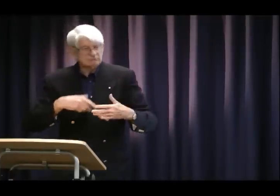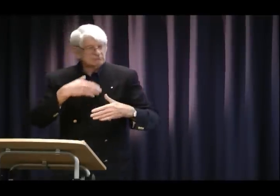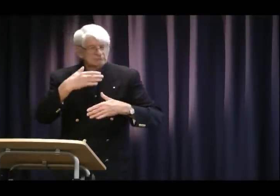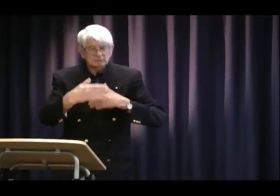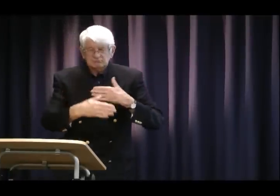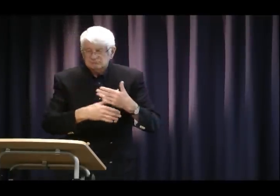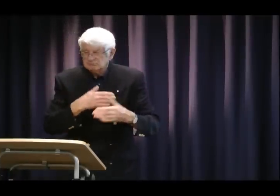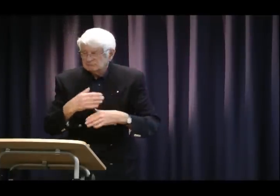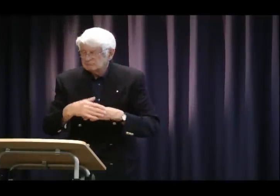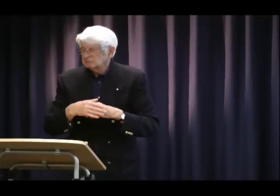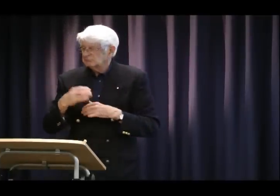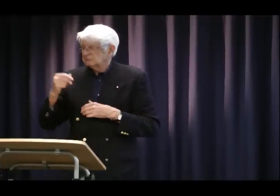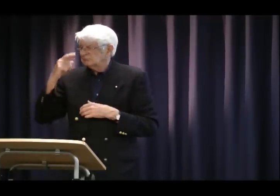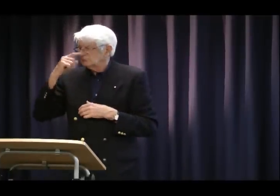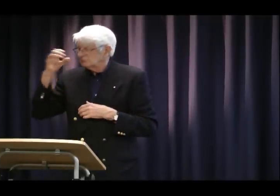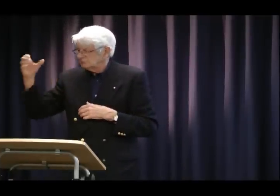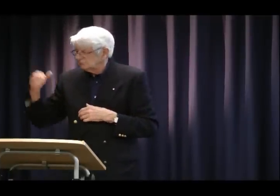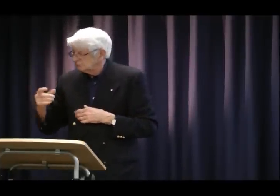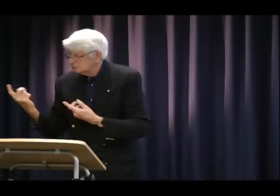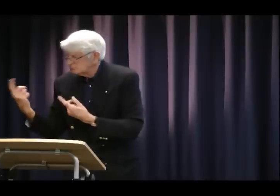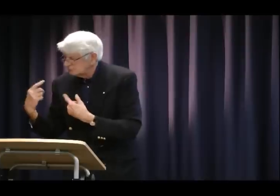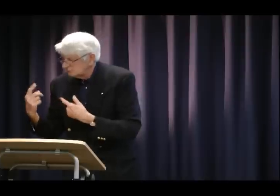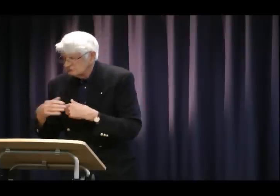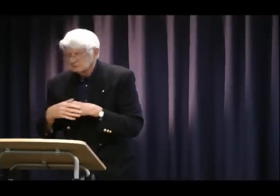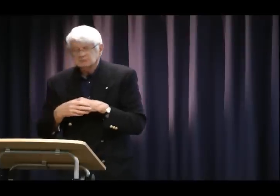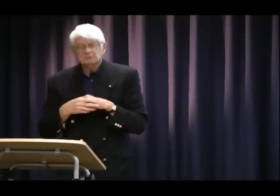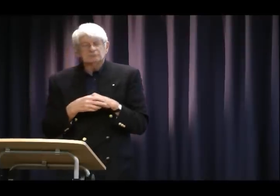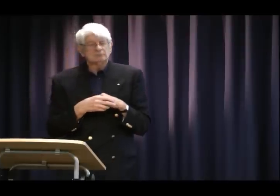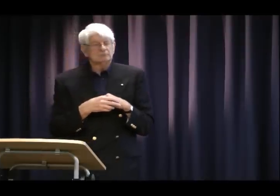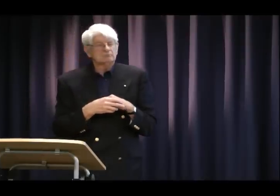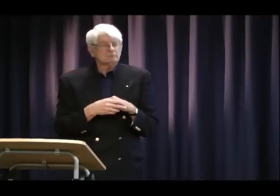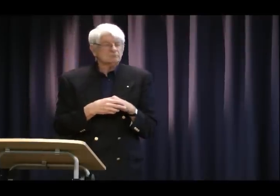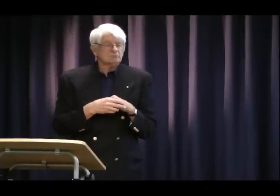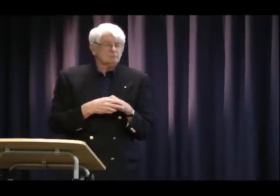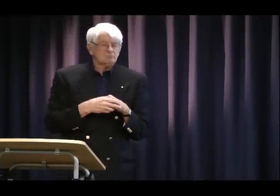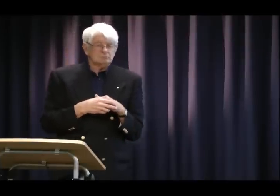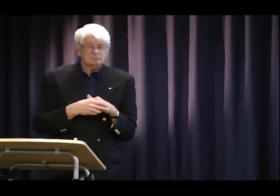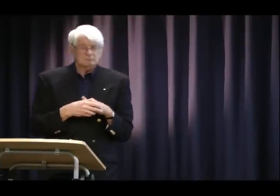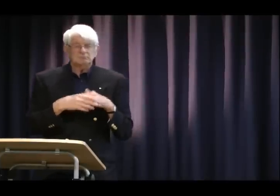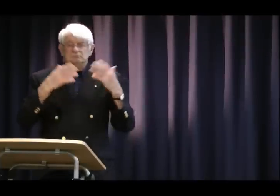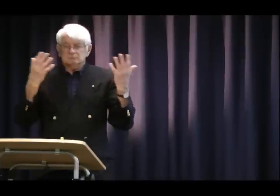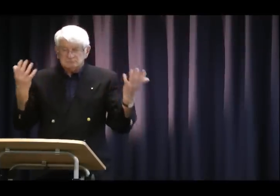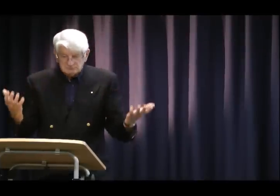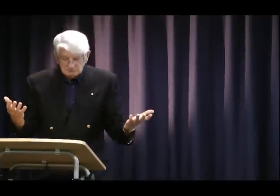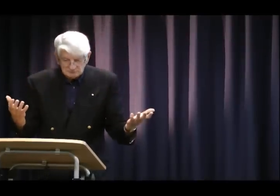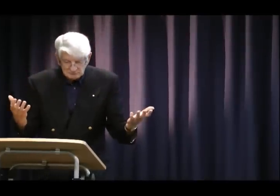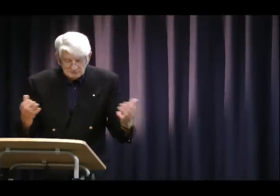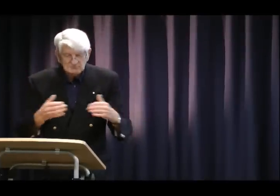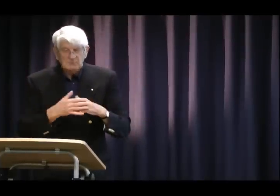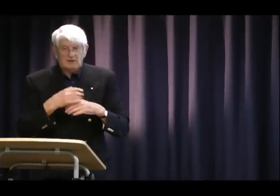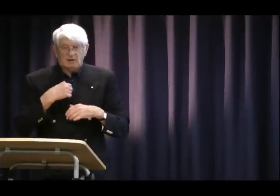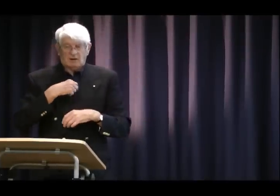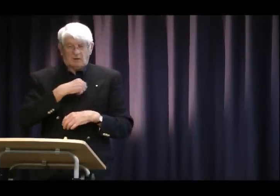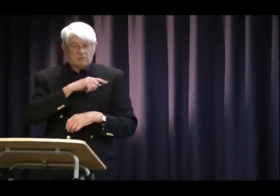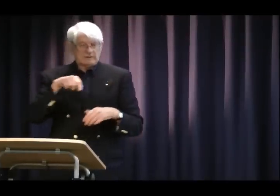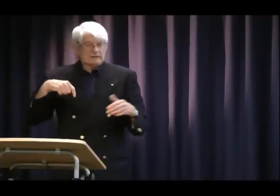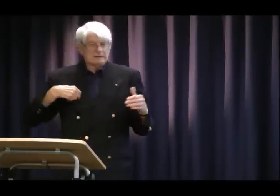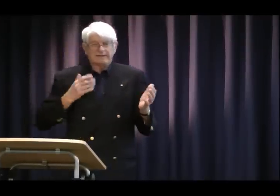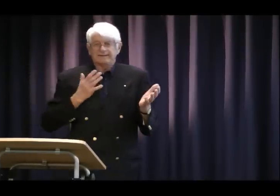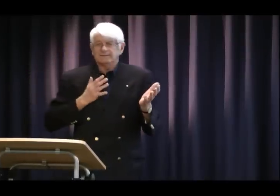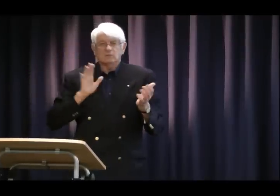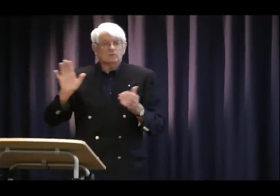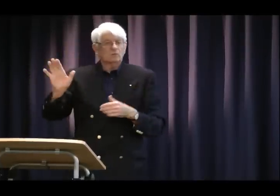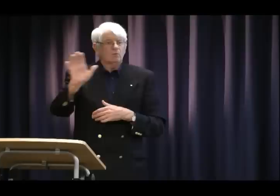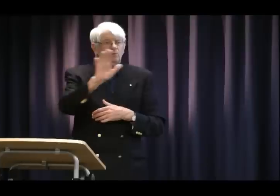go. So we thought it's best to start the process. We have some independent advisors on board